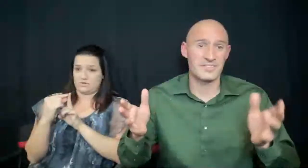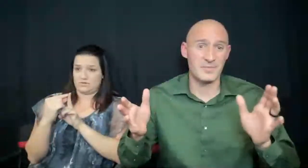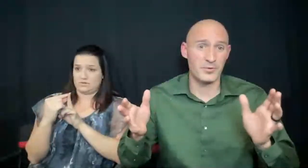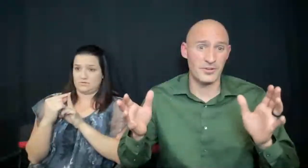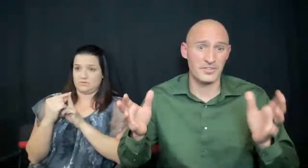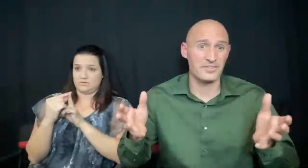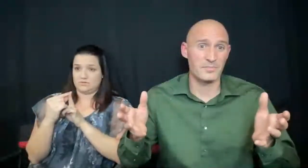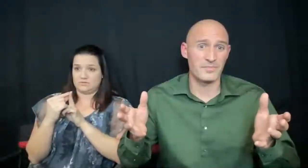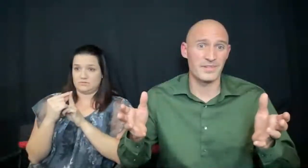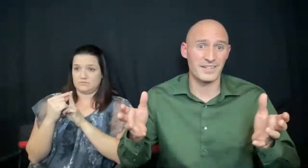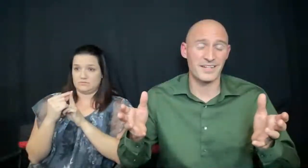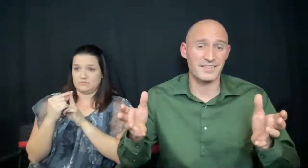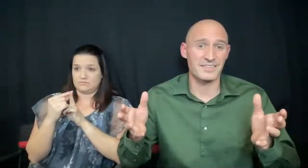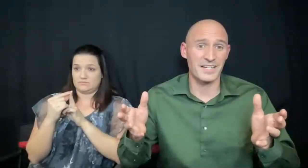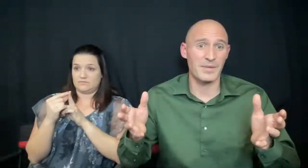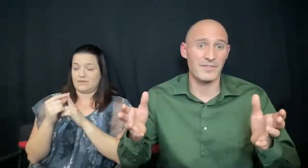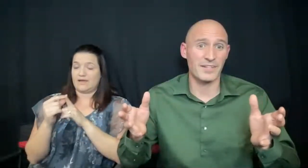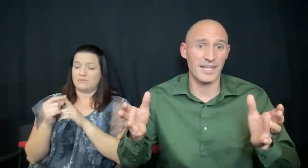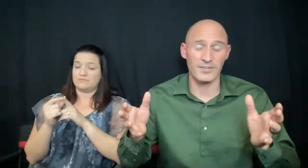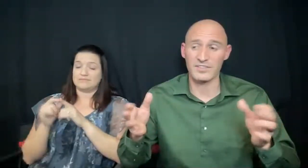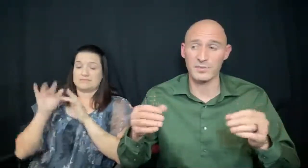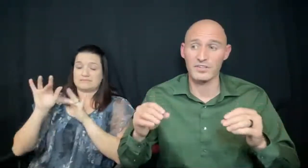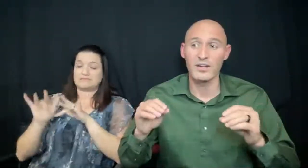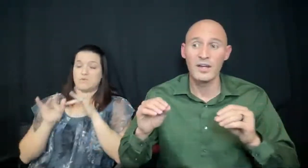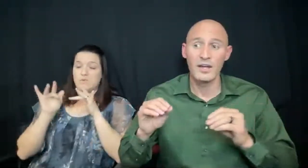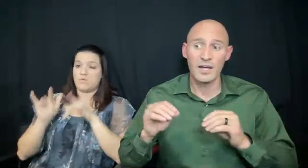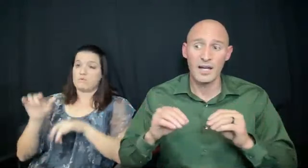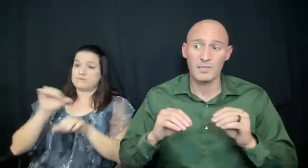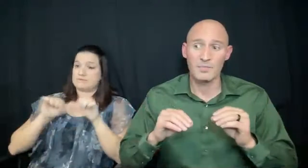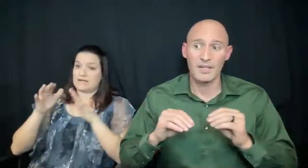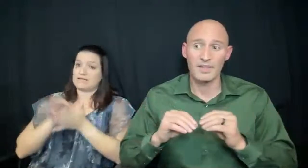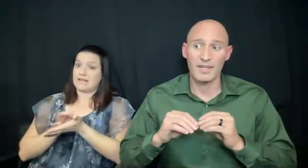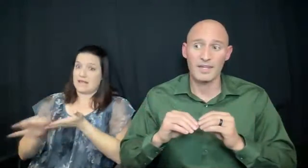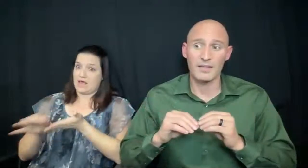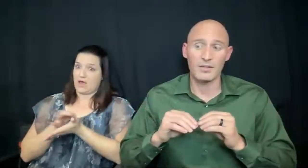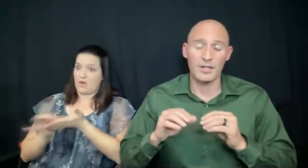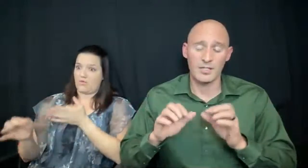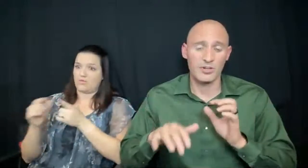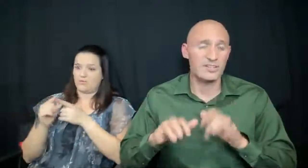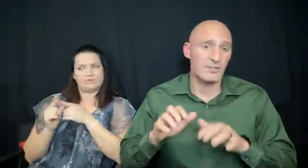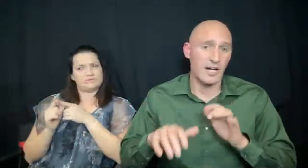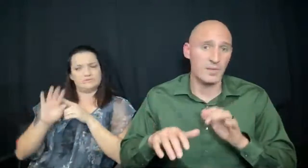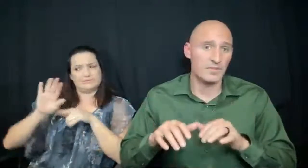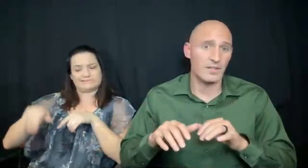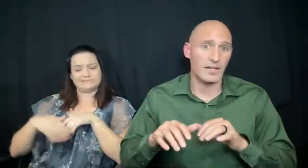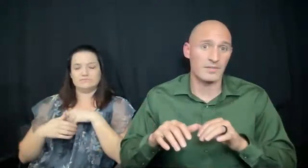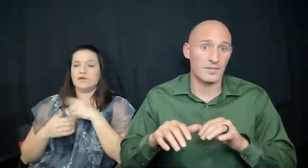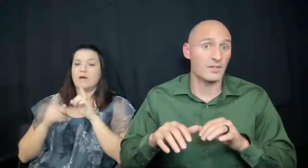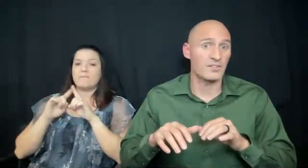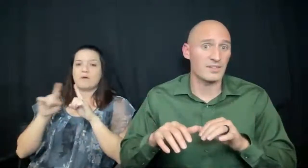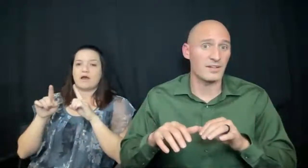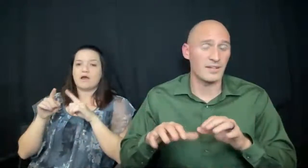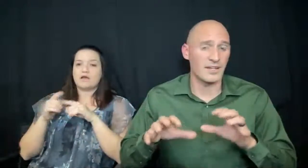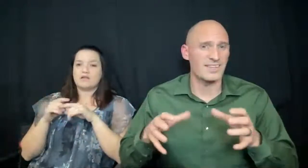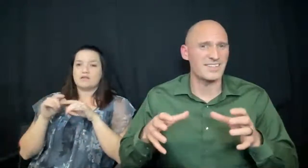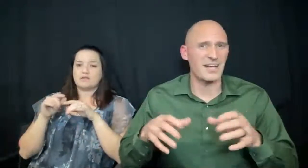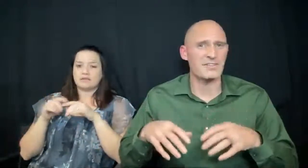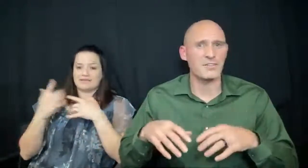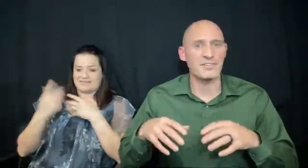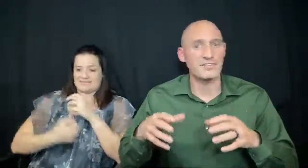some poor scientists ended up having to count these words. But they transcribed years in these households, and